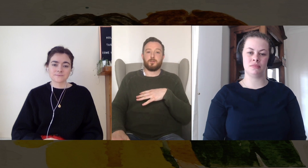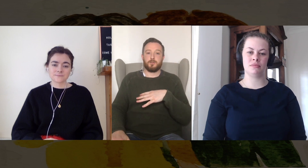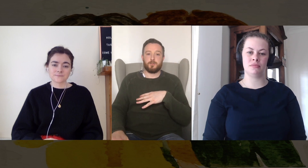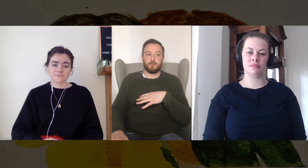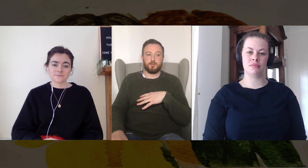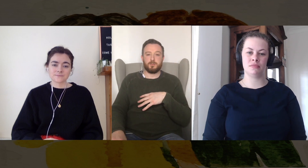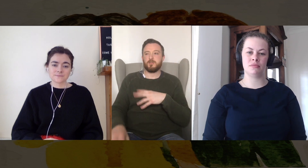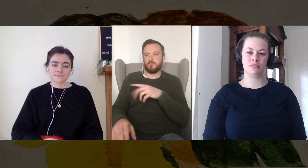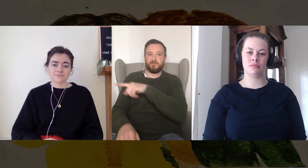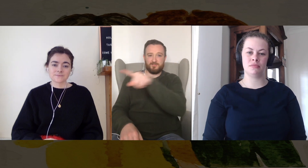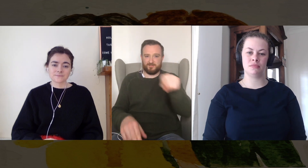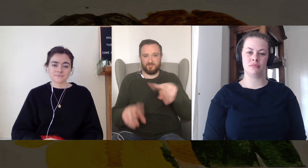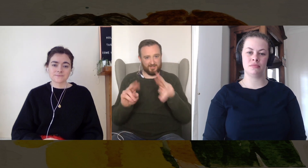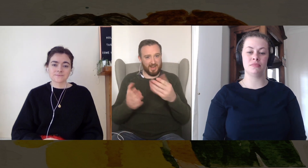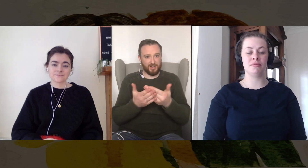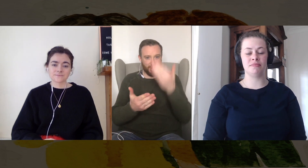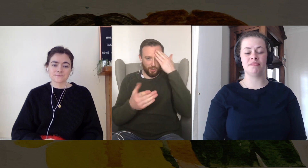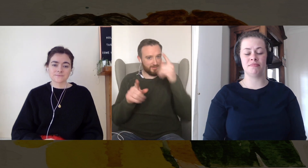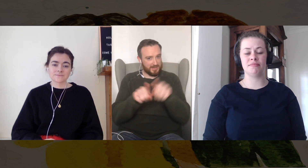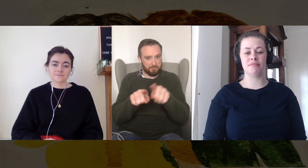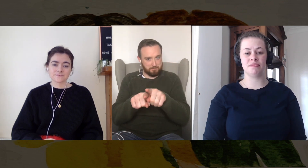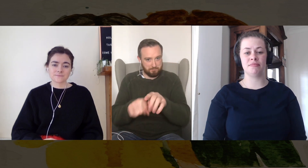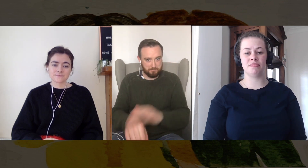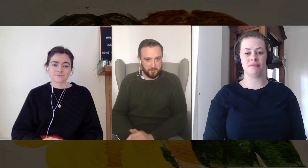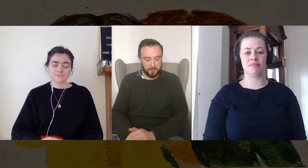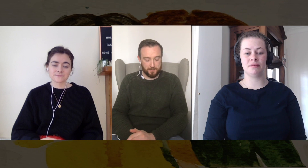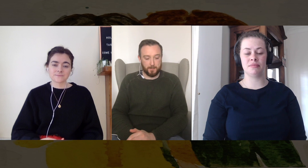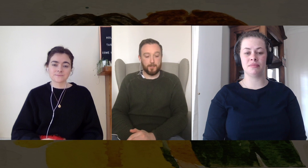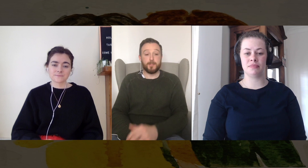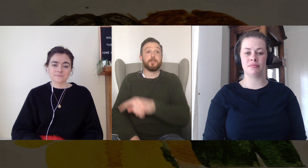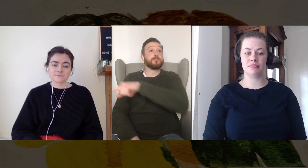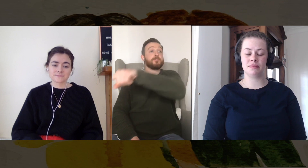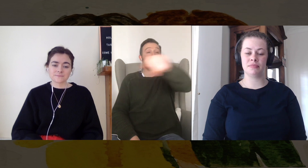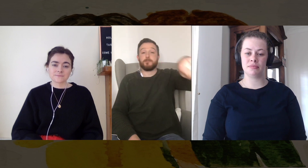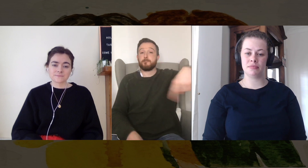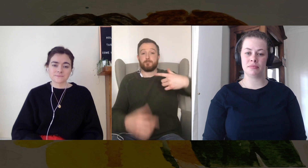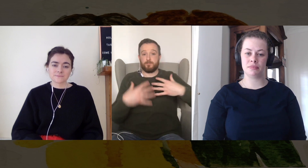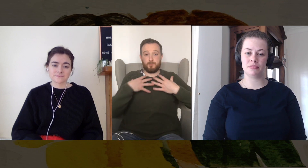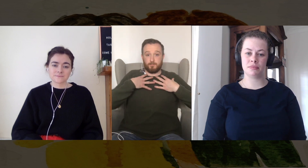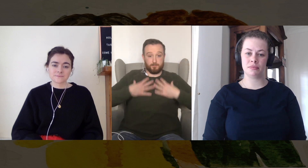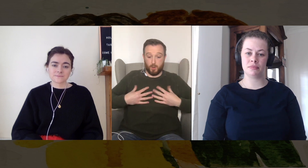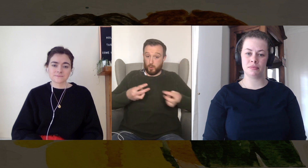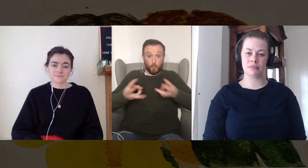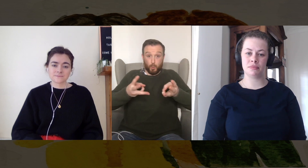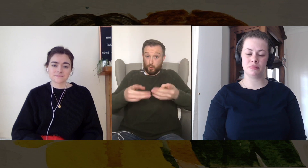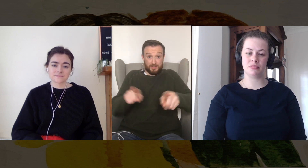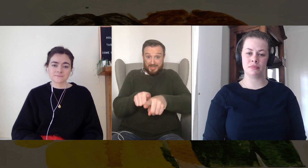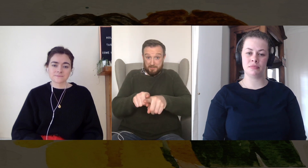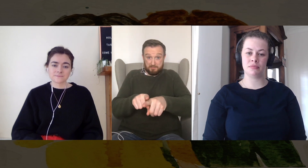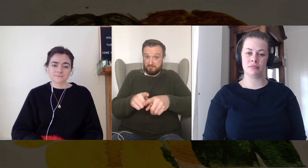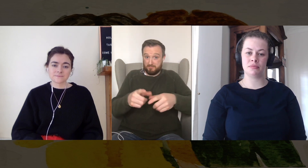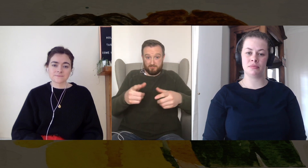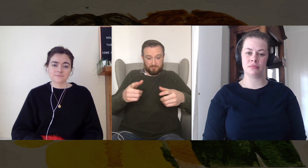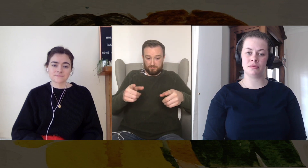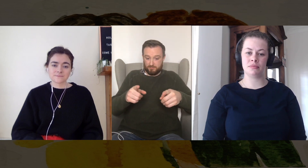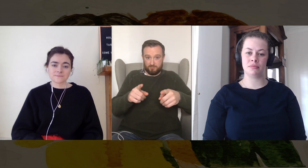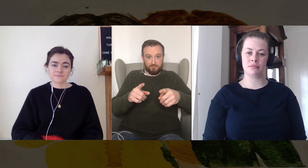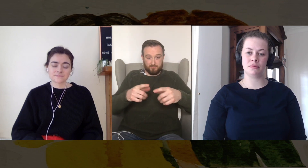already here, I'm going to run out very quickly. And it's just having those subtle awarenesses, and it's